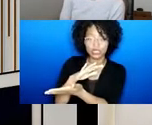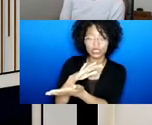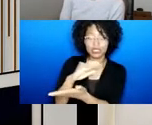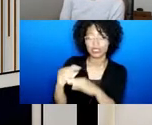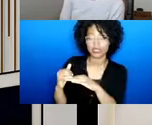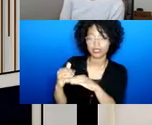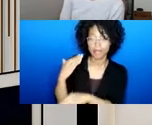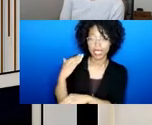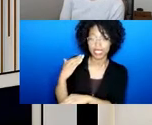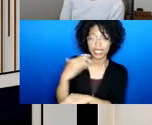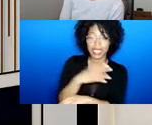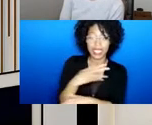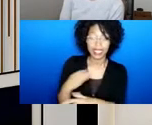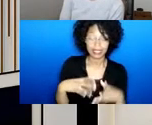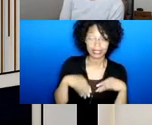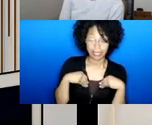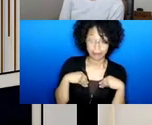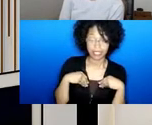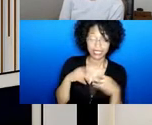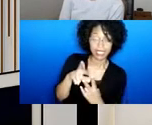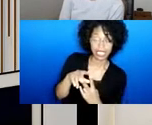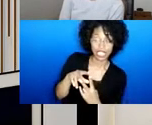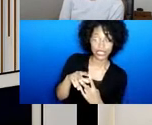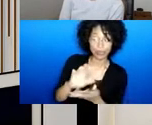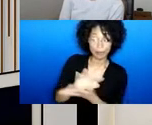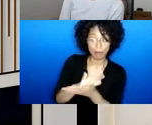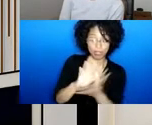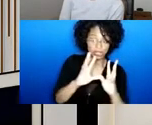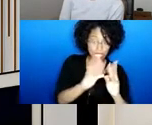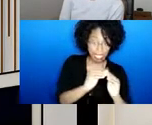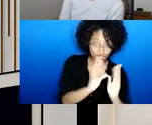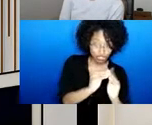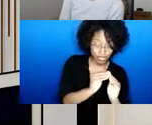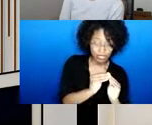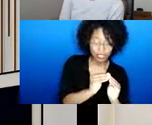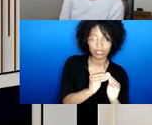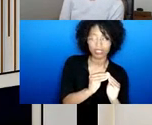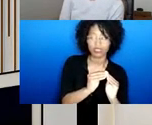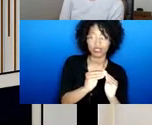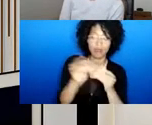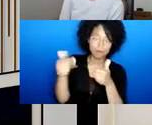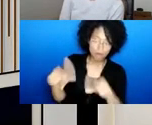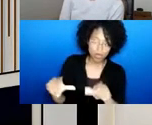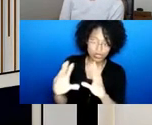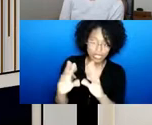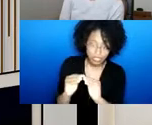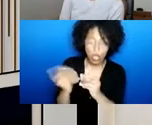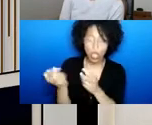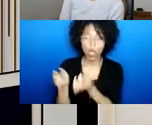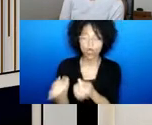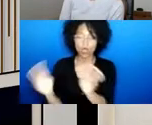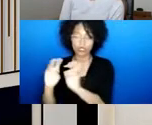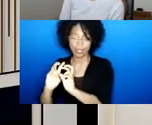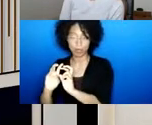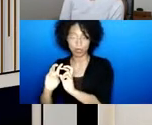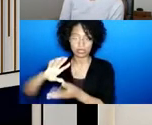submitted and accepted in either paper sessions, poster sessions, or roundtable